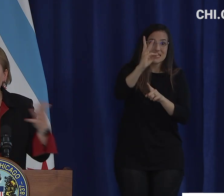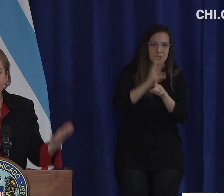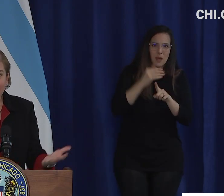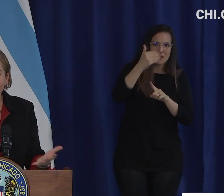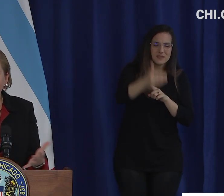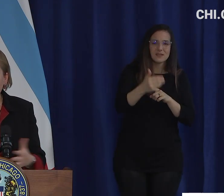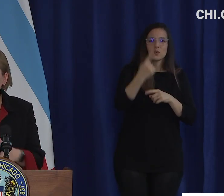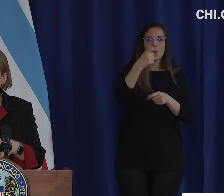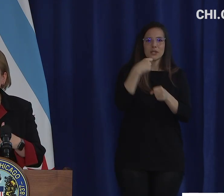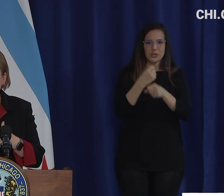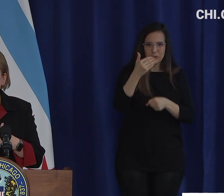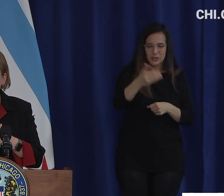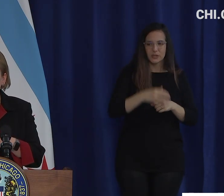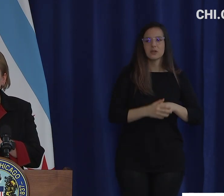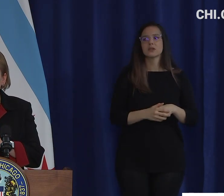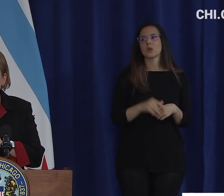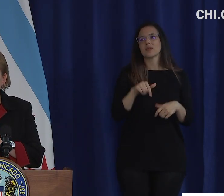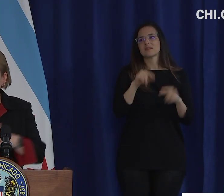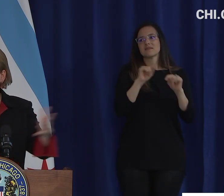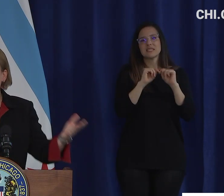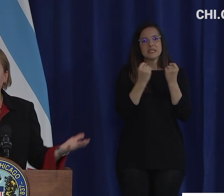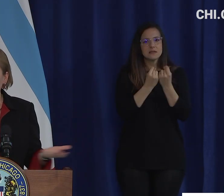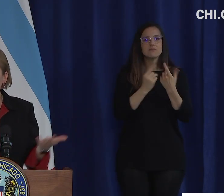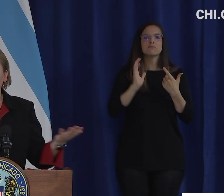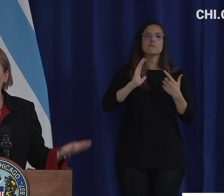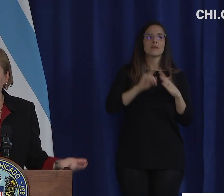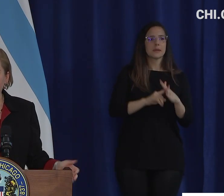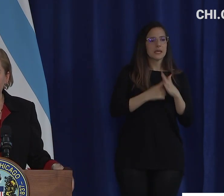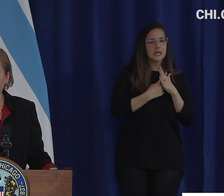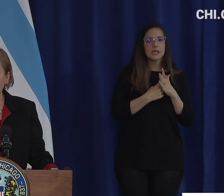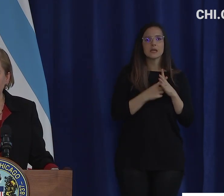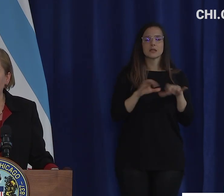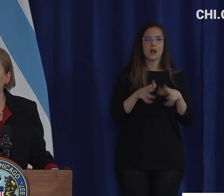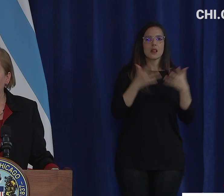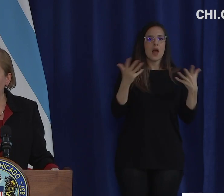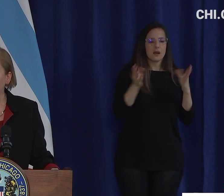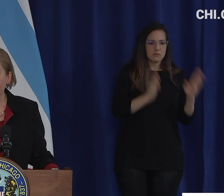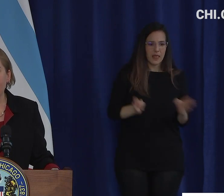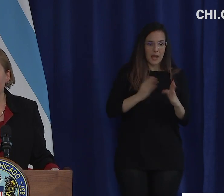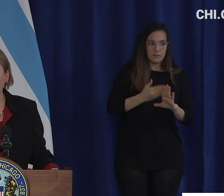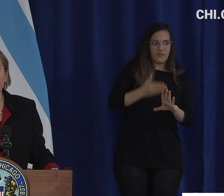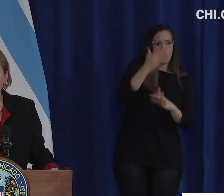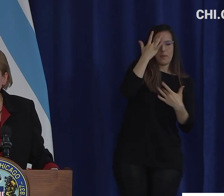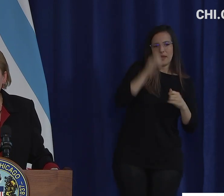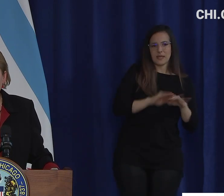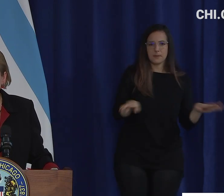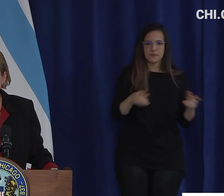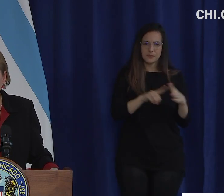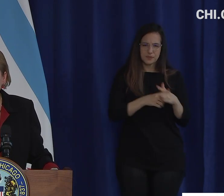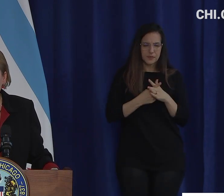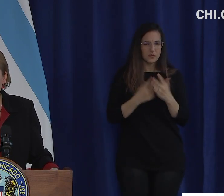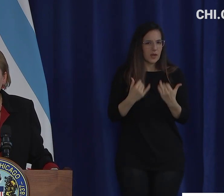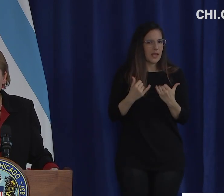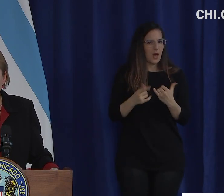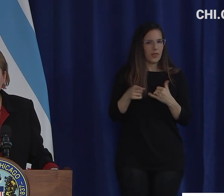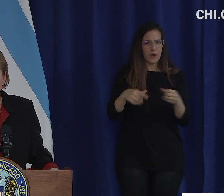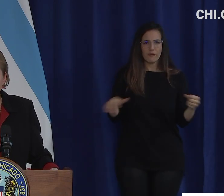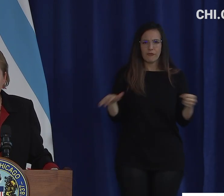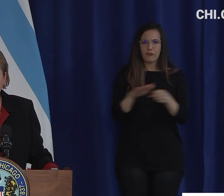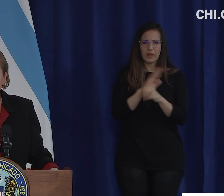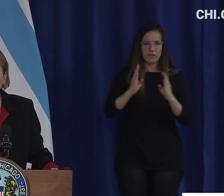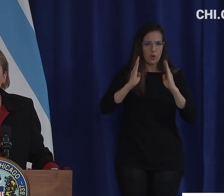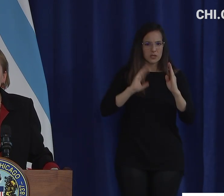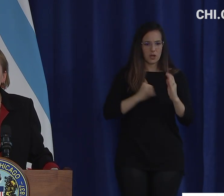that at the beginning had done a lot of planning even before the pandemic had begun. And right now they are fully focused on our